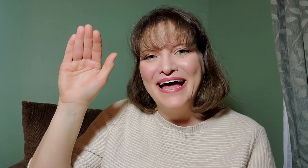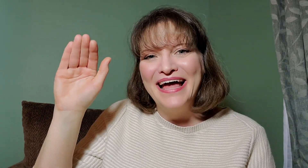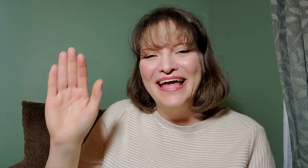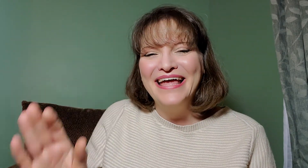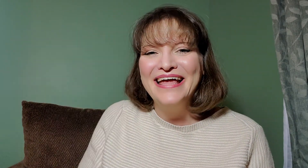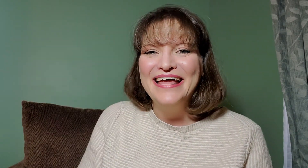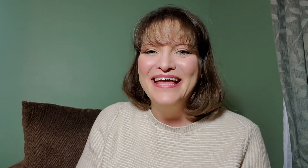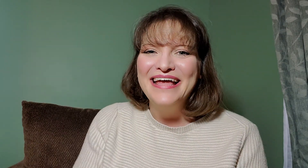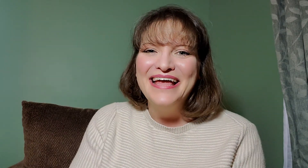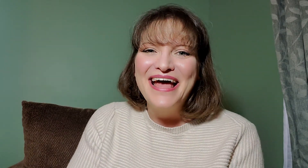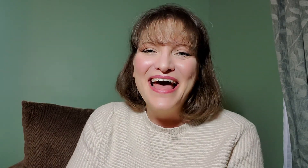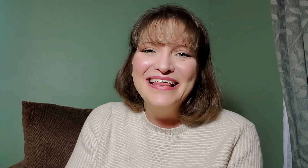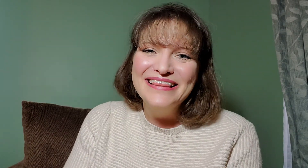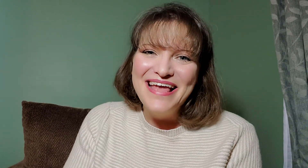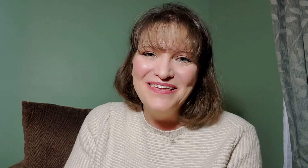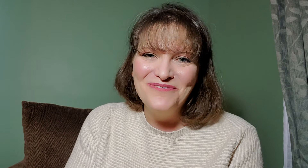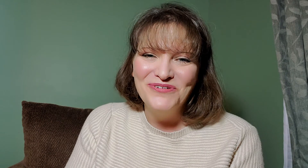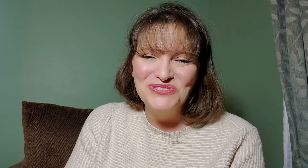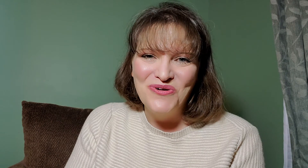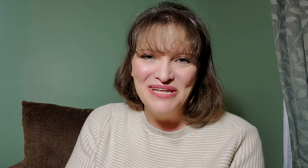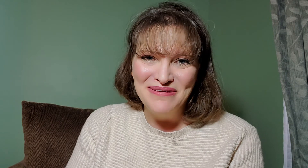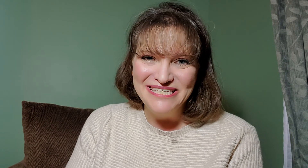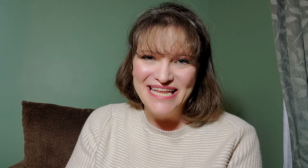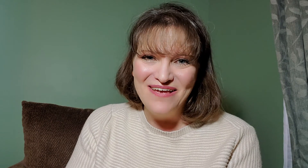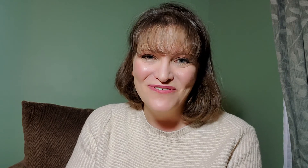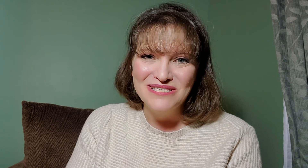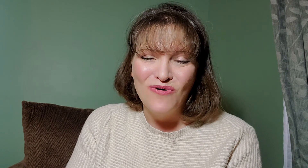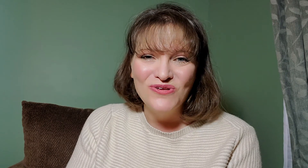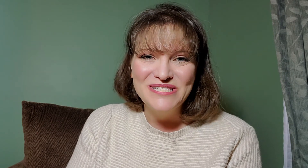goodbye. Thank you for joining me today for Small Sing